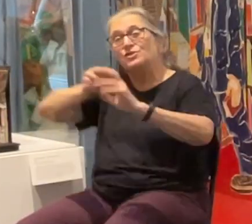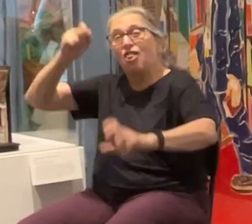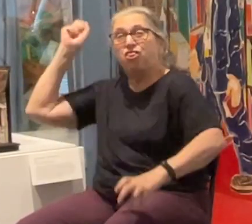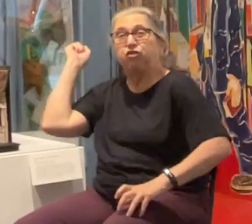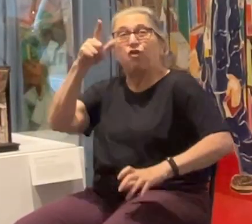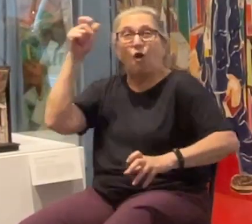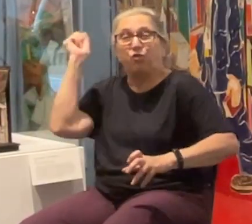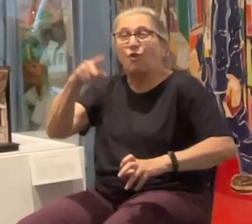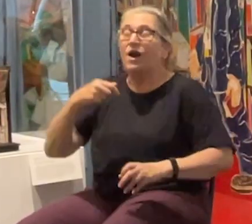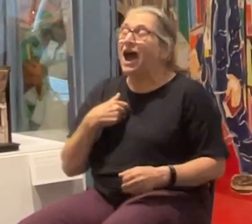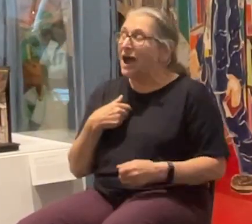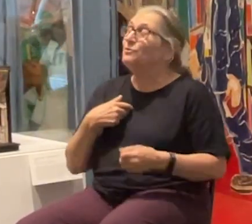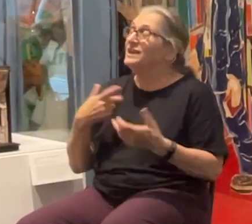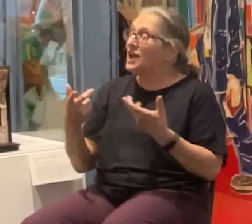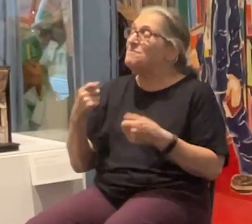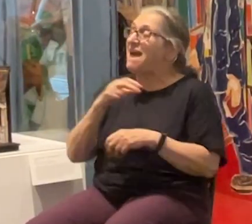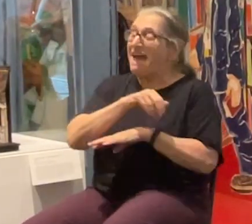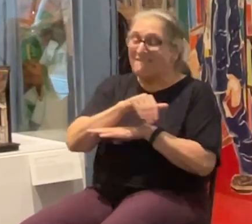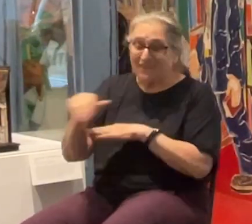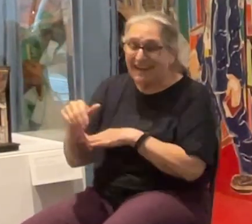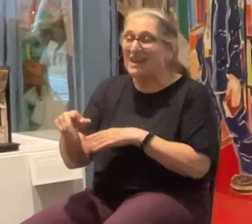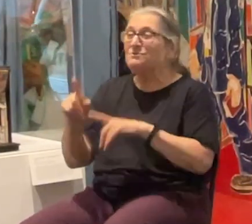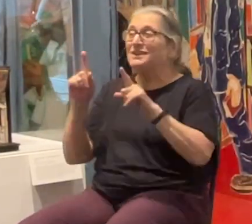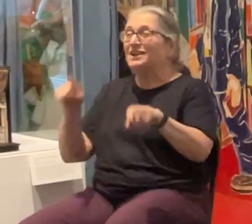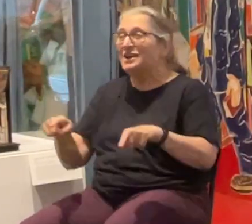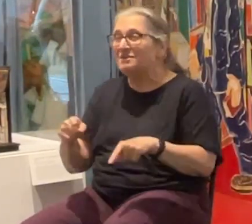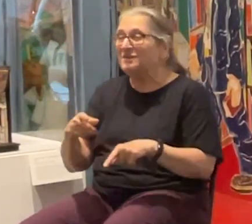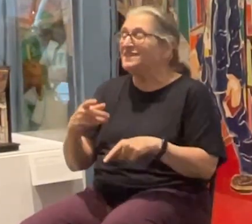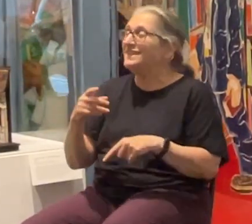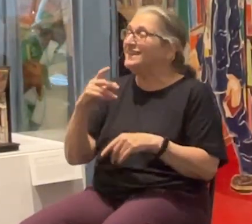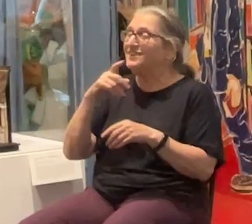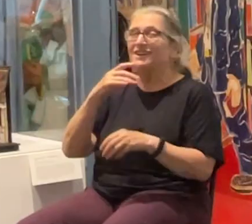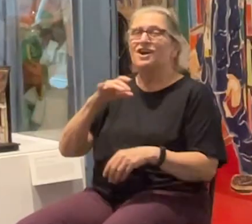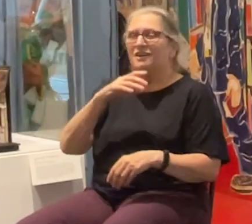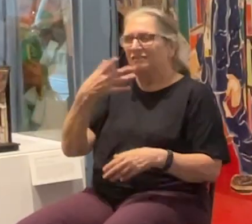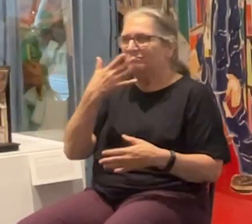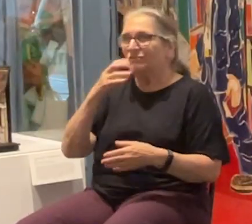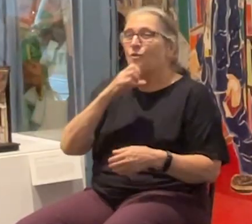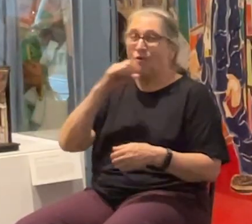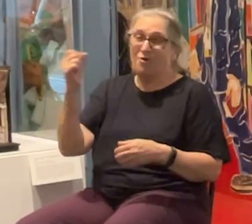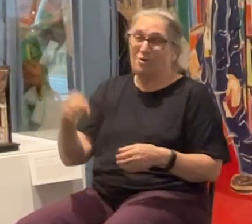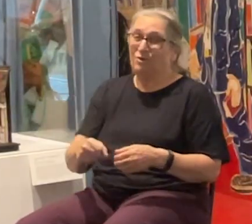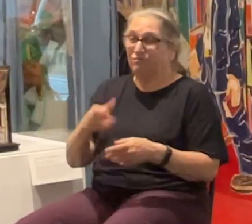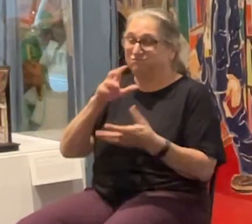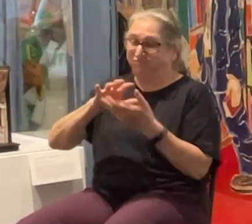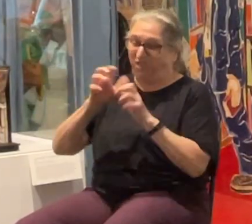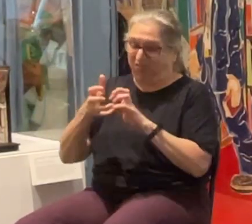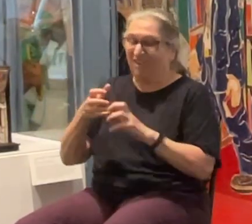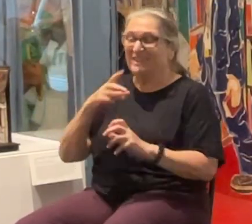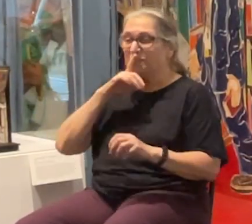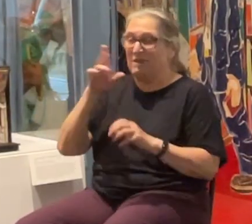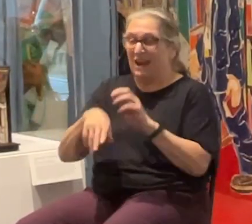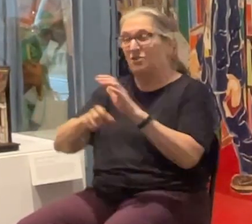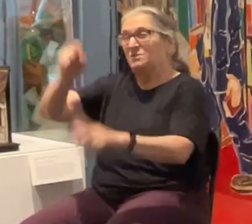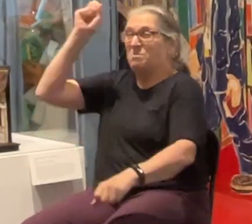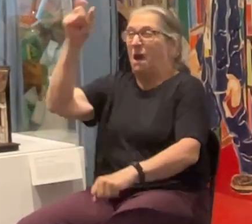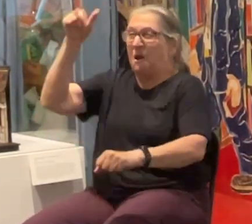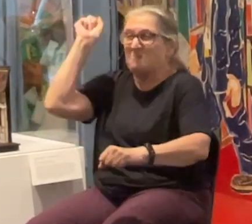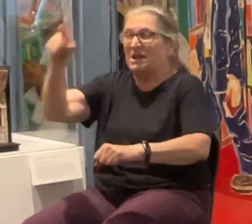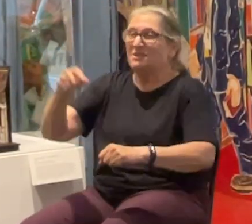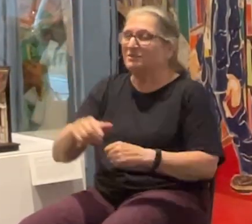night with rotten tomatoes and throw them at him in the thing. But that's really not even quite proper